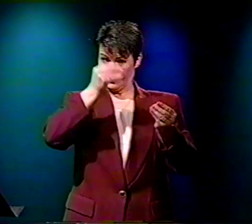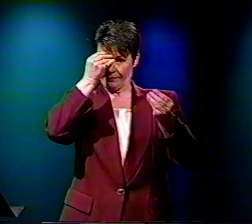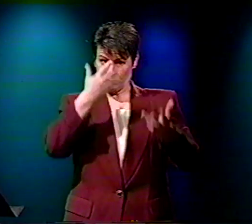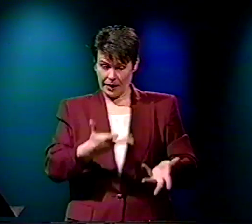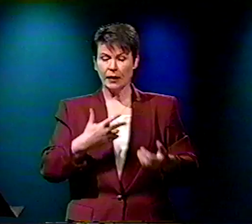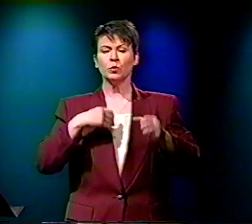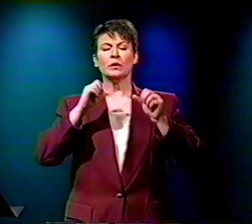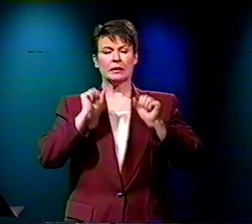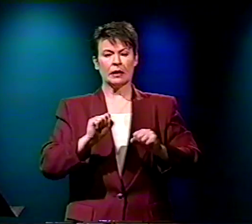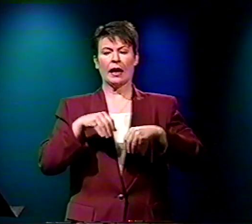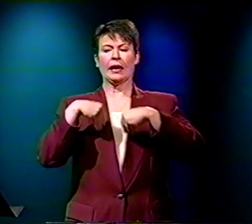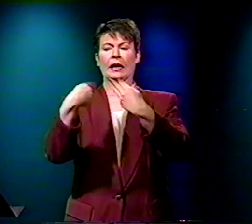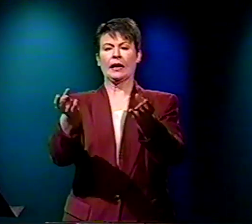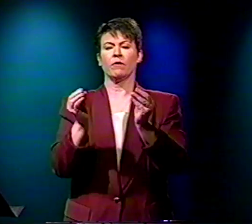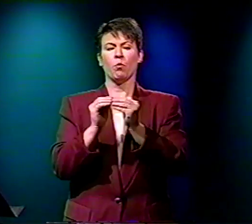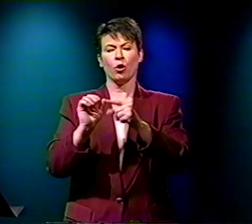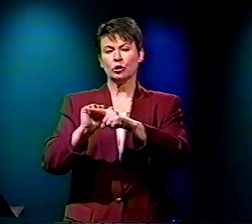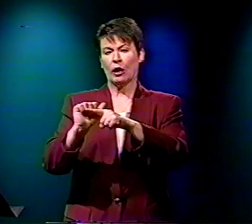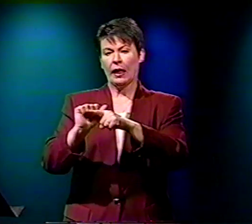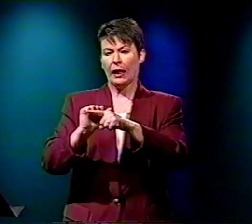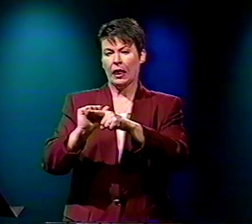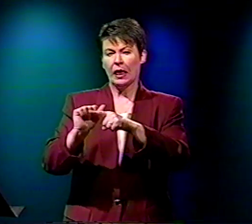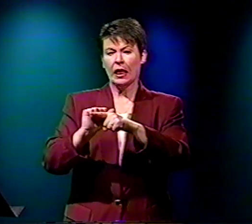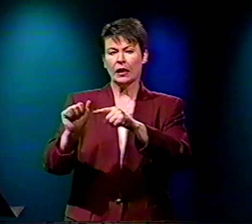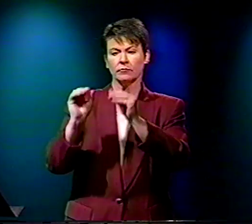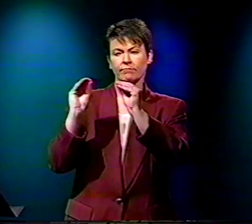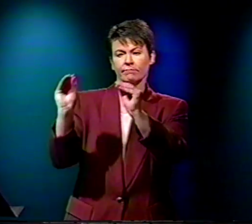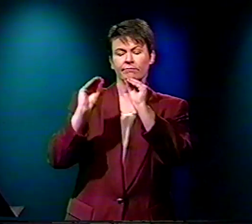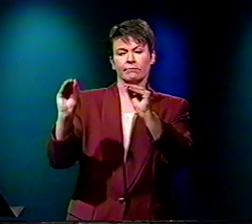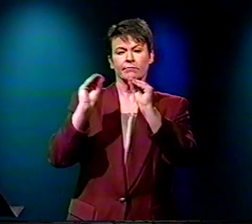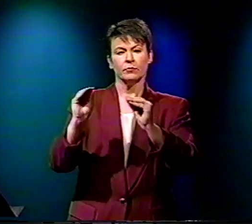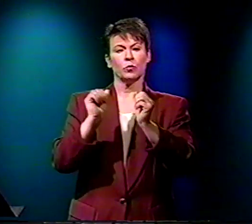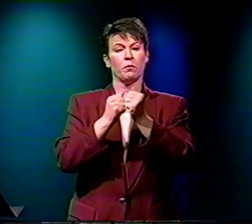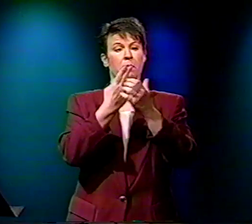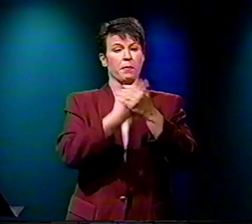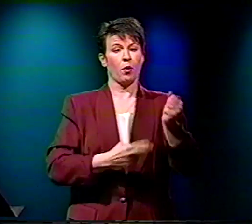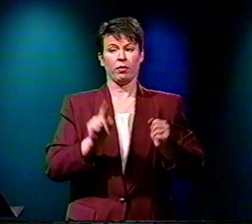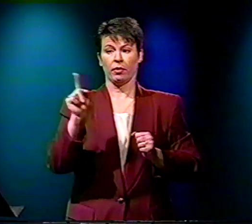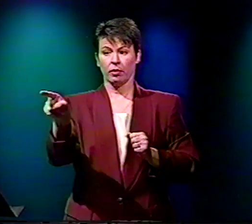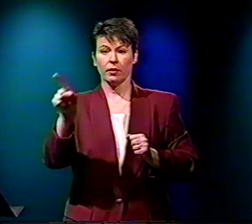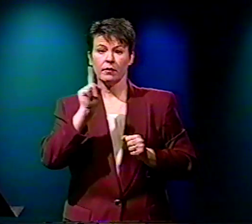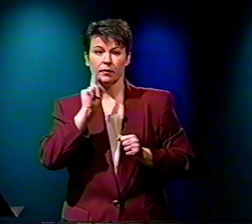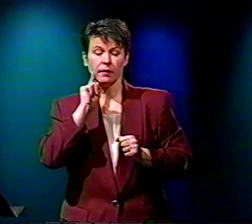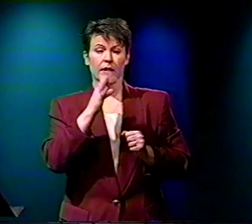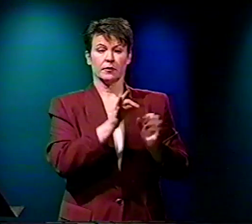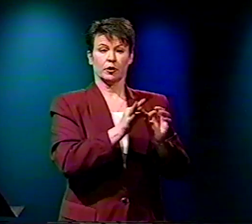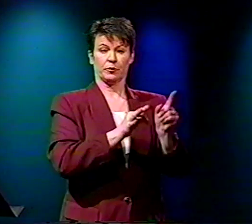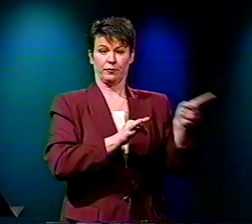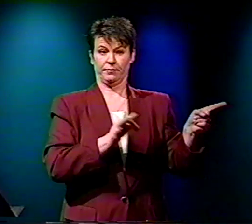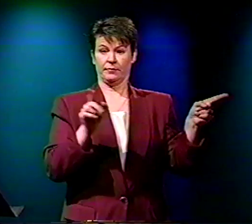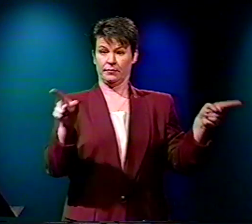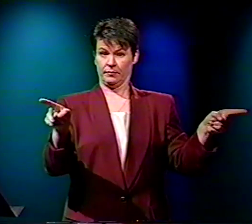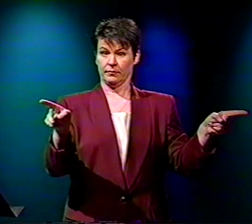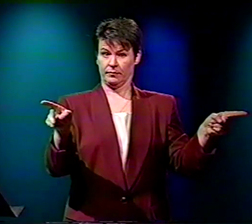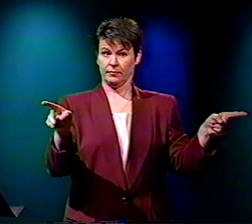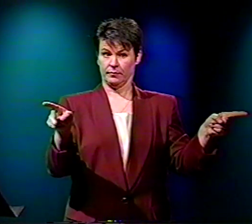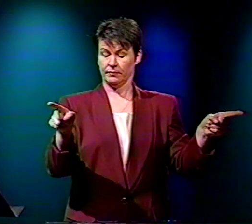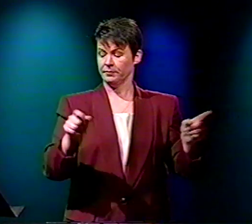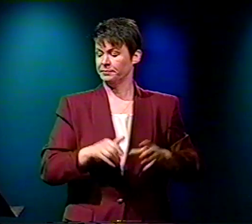more examination of them so that we can provide interpreters with more training and deaf people as well. Both